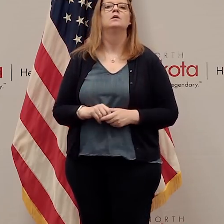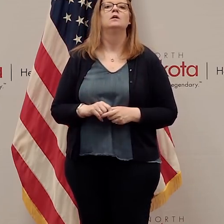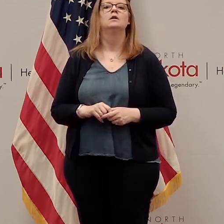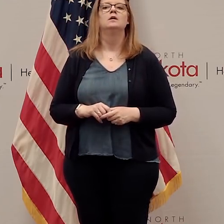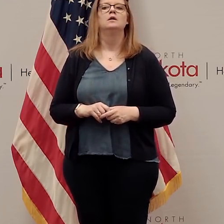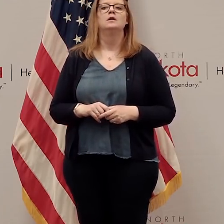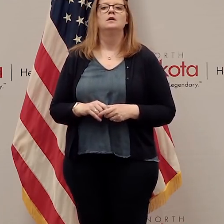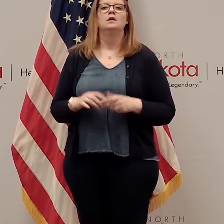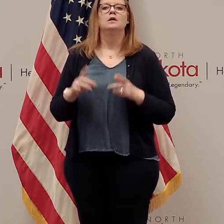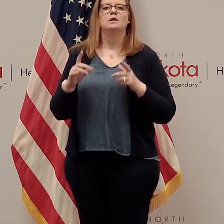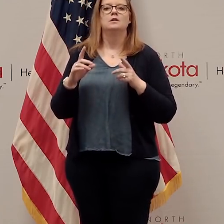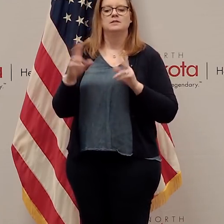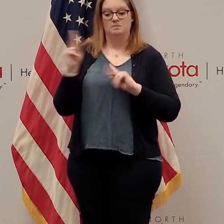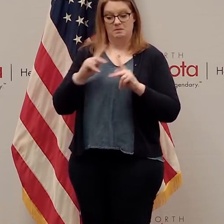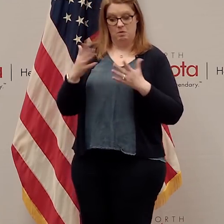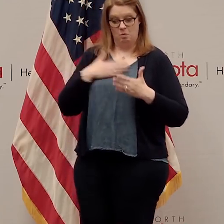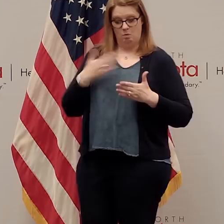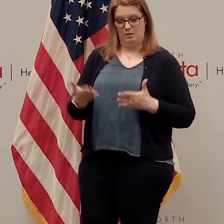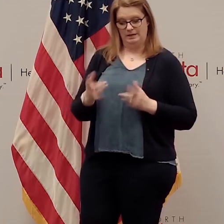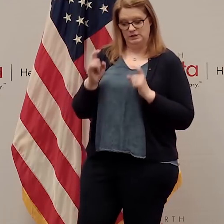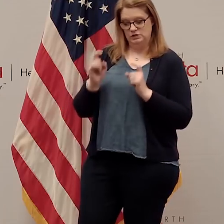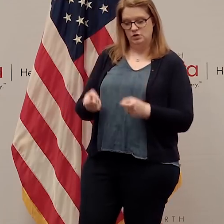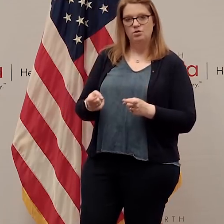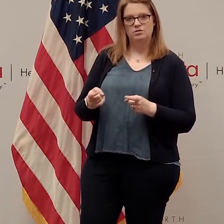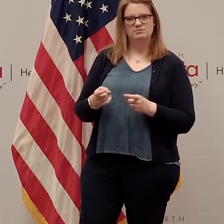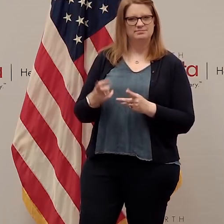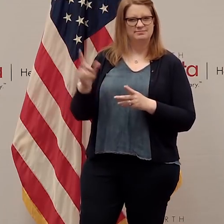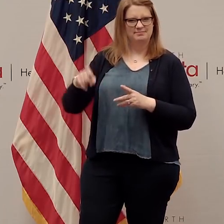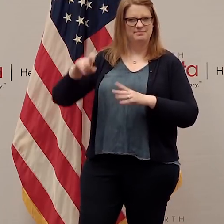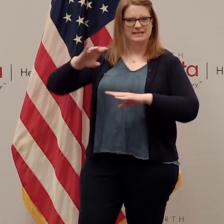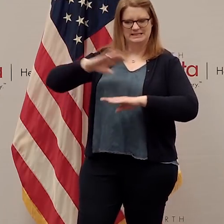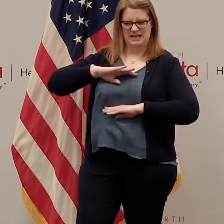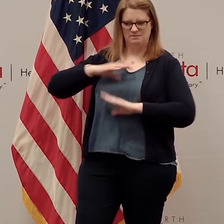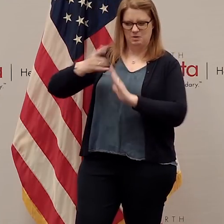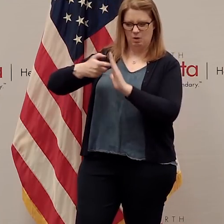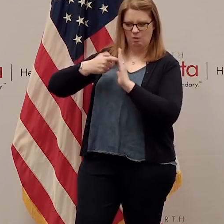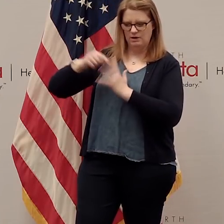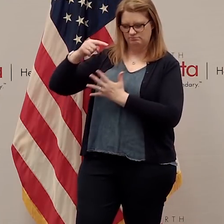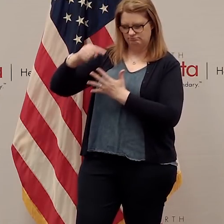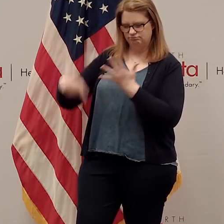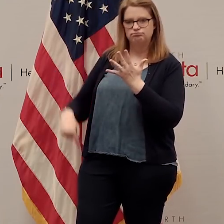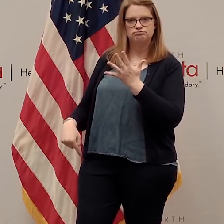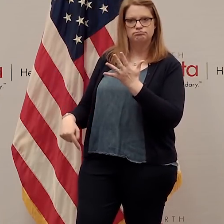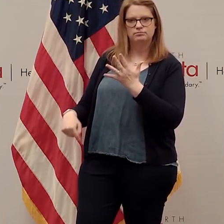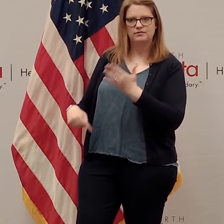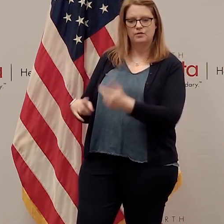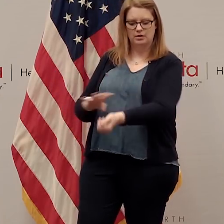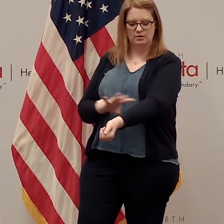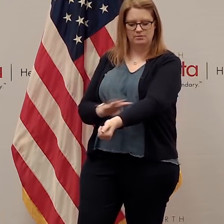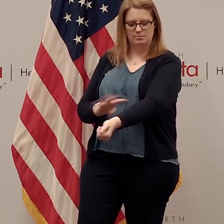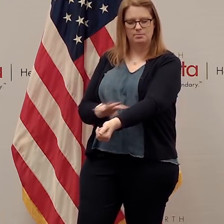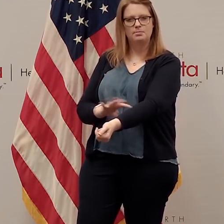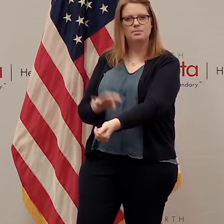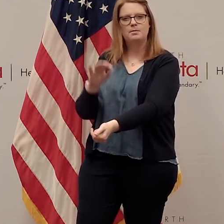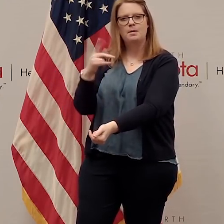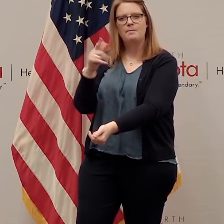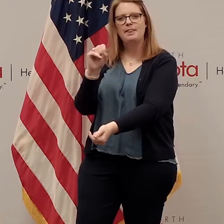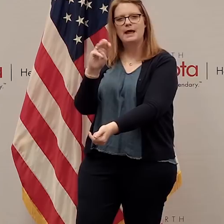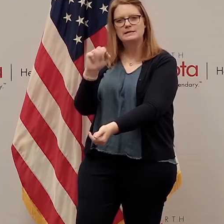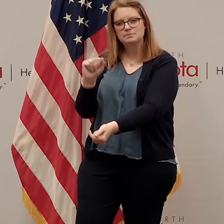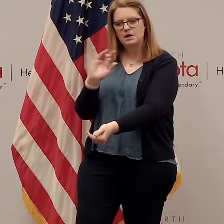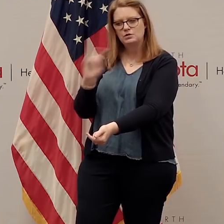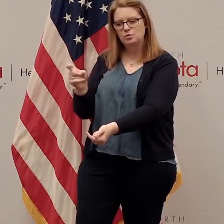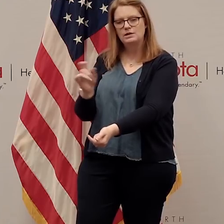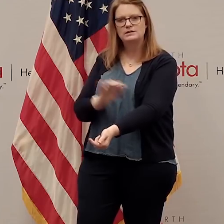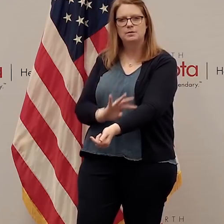Donors must also meet all other donor eligibility requirements for an automated plasma donation, and this